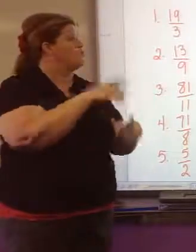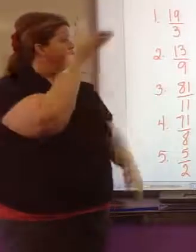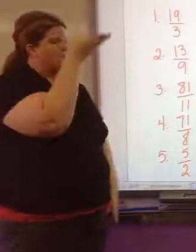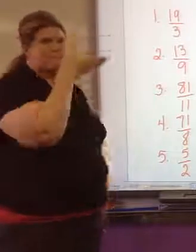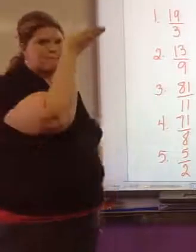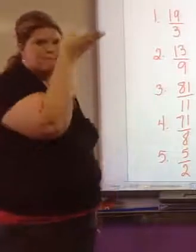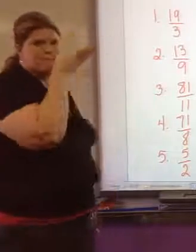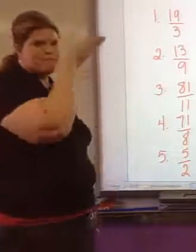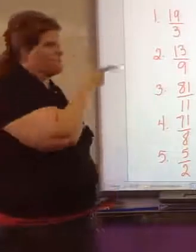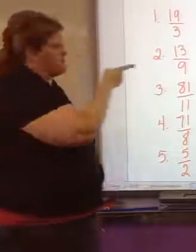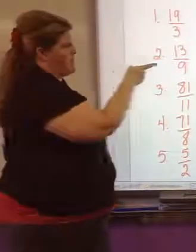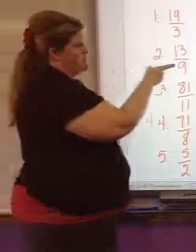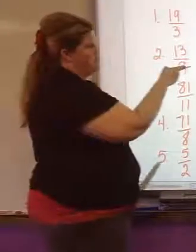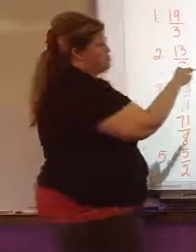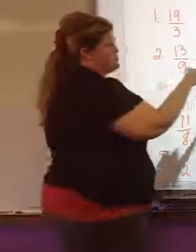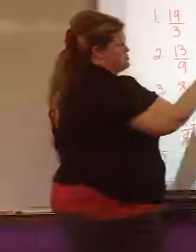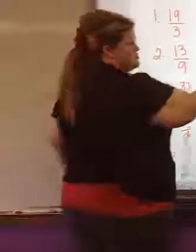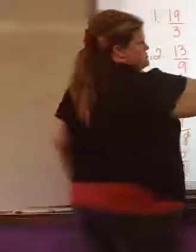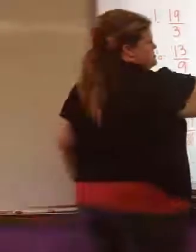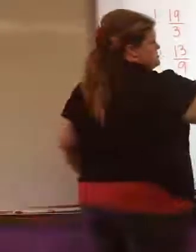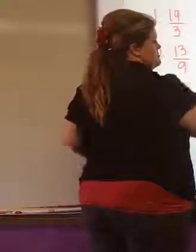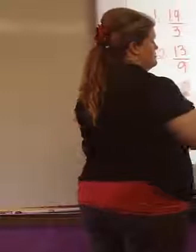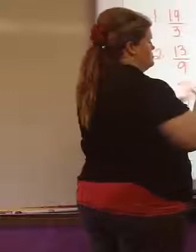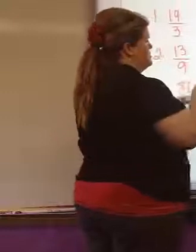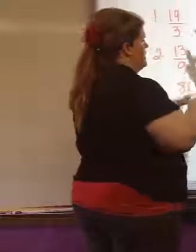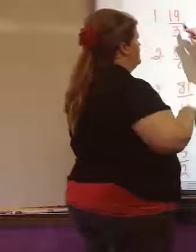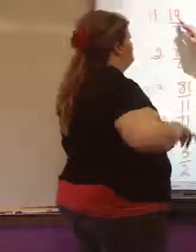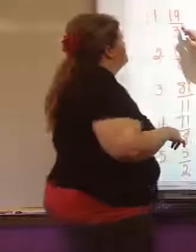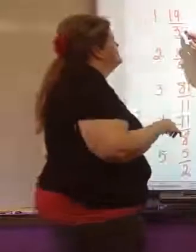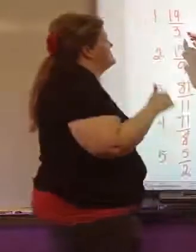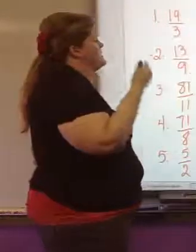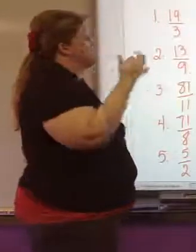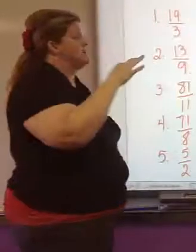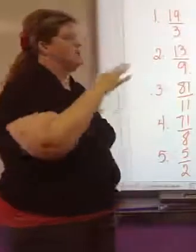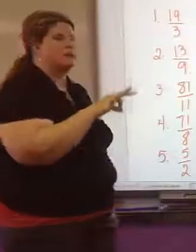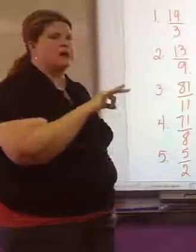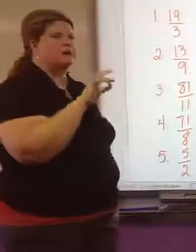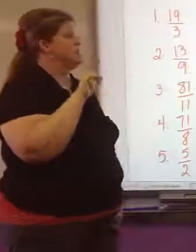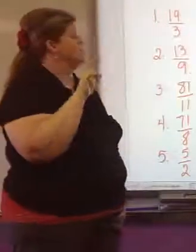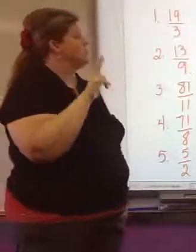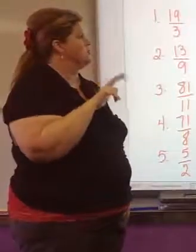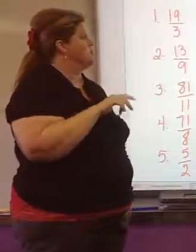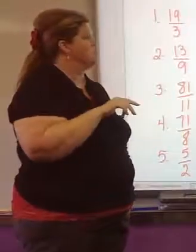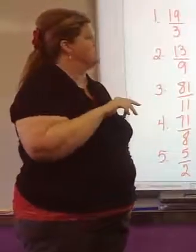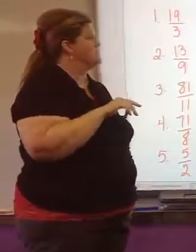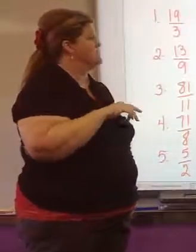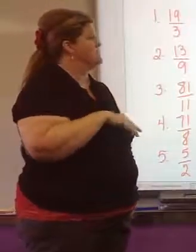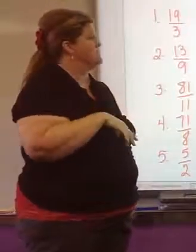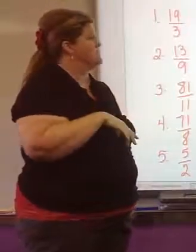backslash. So when you type in your answer, 19/3 on the computer is going to look like